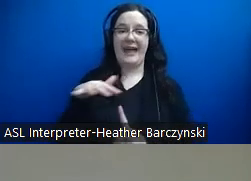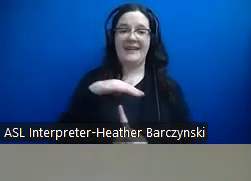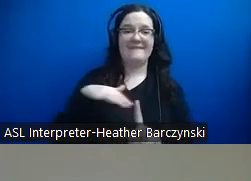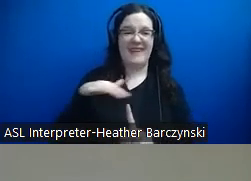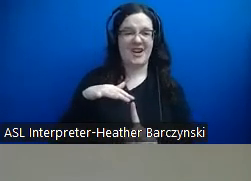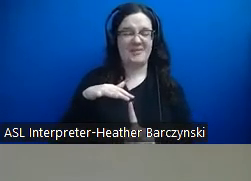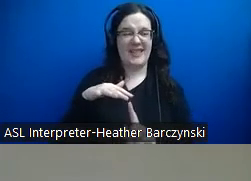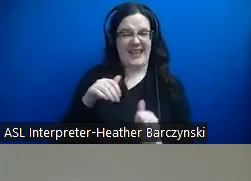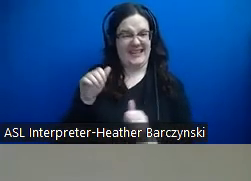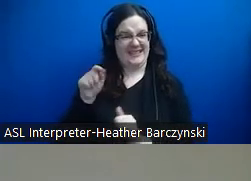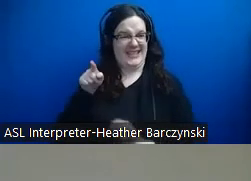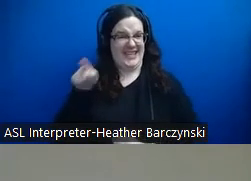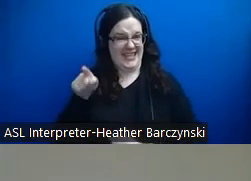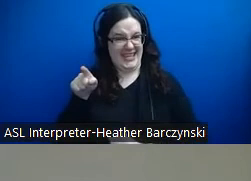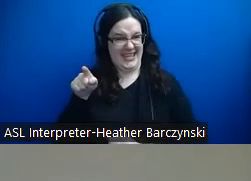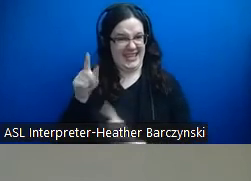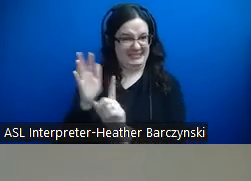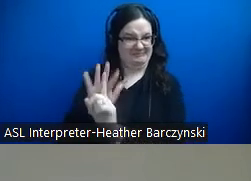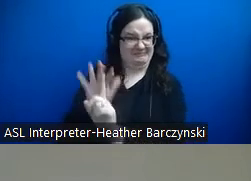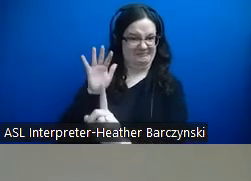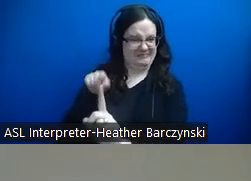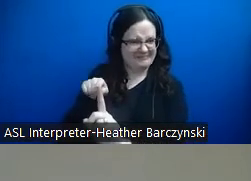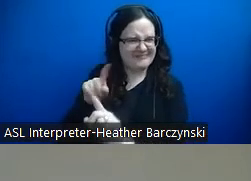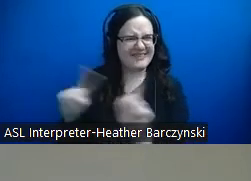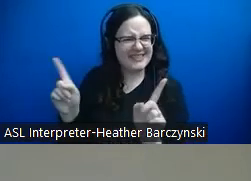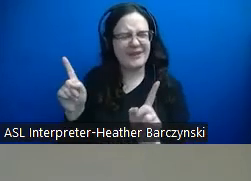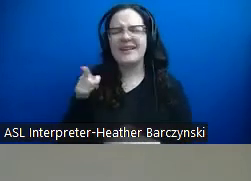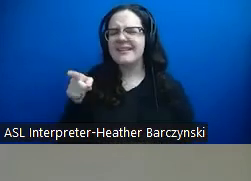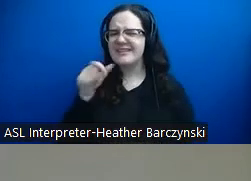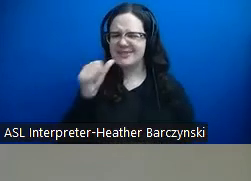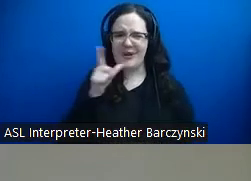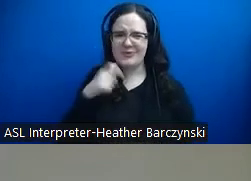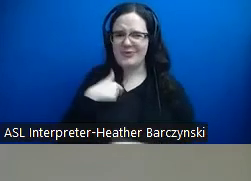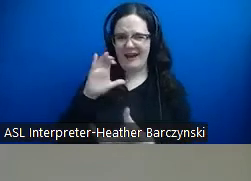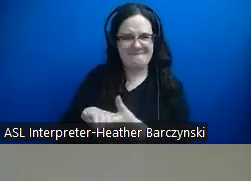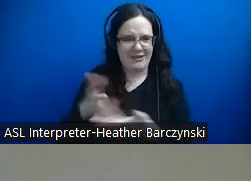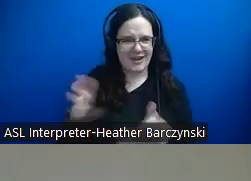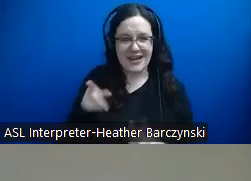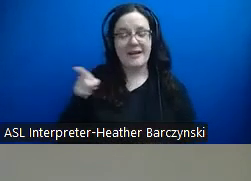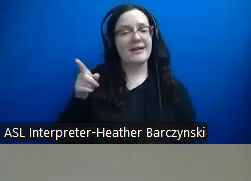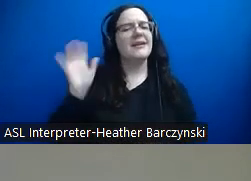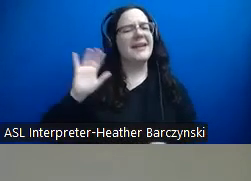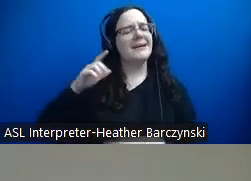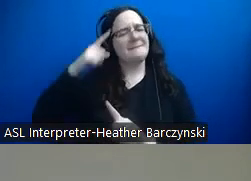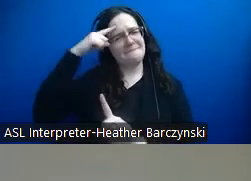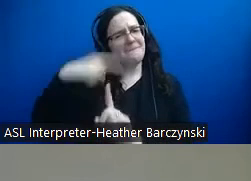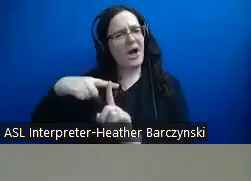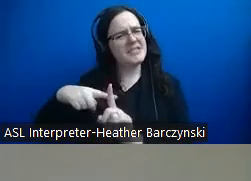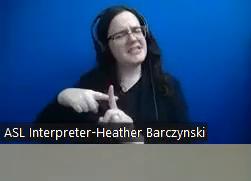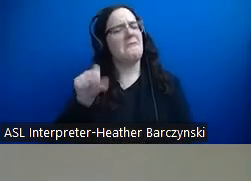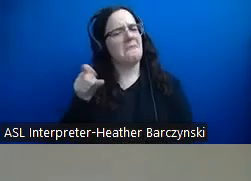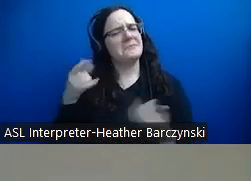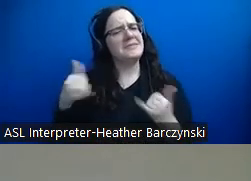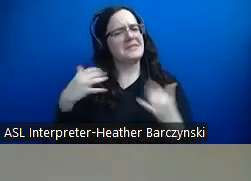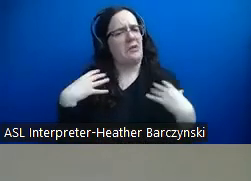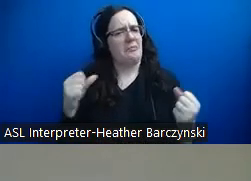different. I mean, like I said, he was not who I married. I married someone that was positive, that was, back then he was recovering from his past